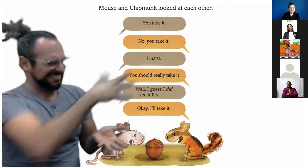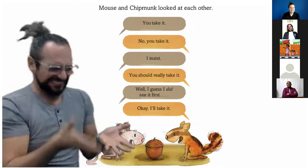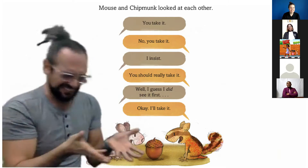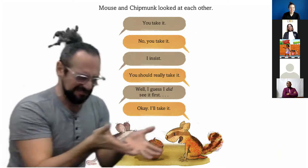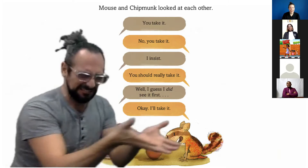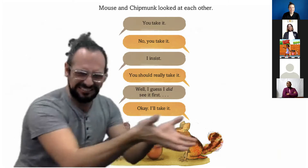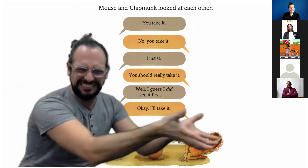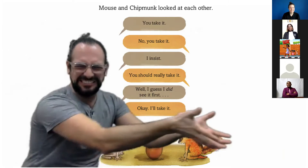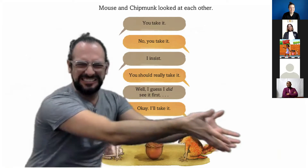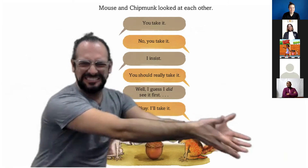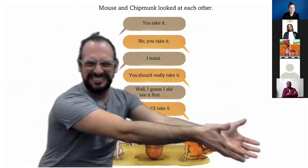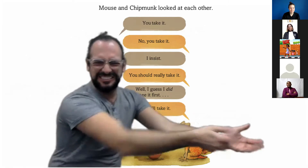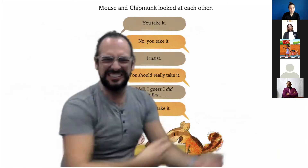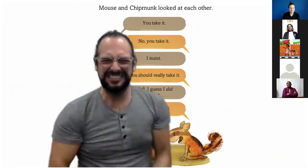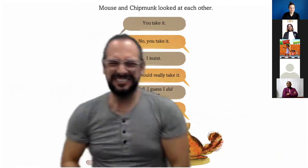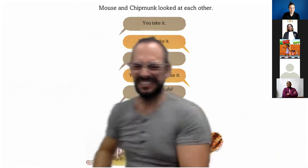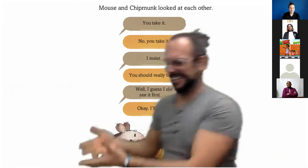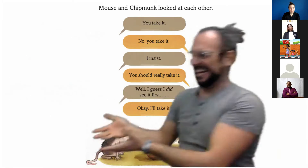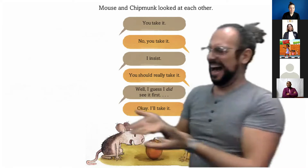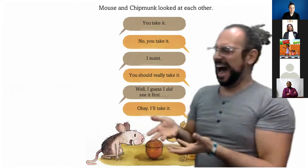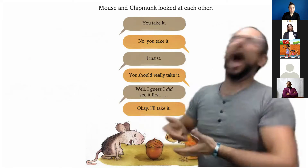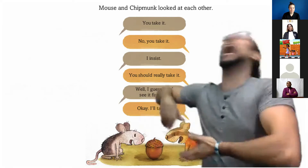I insist.